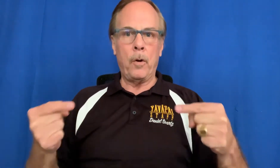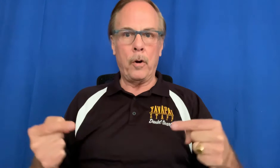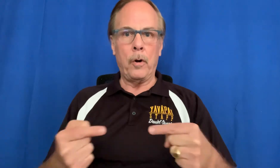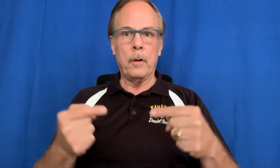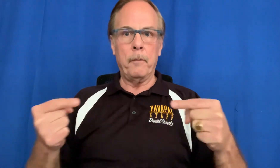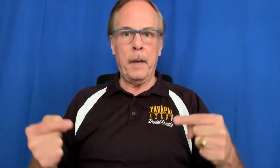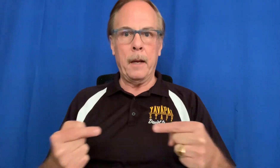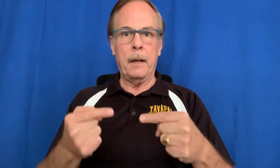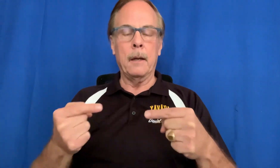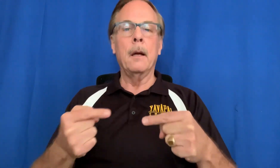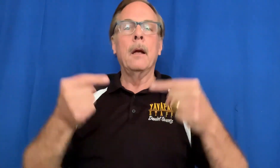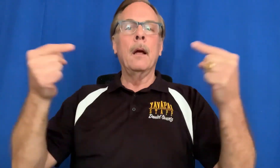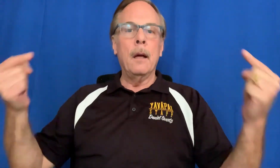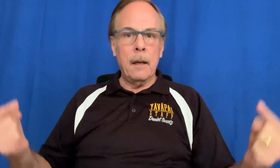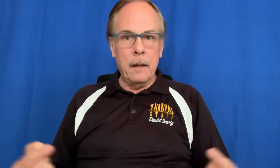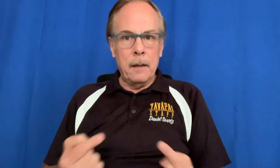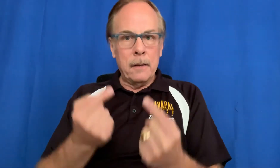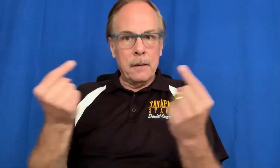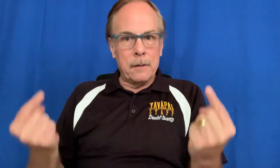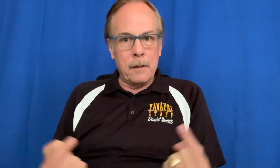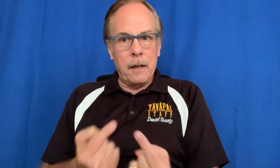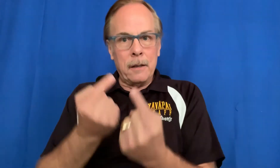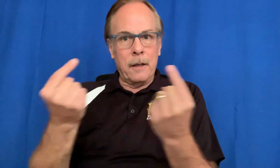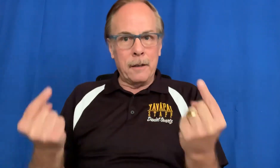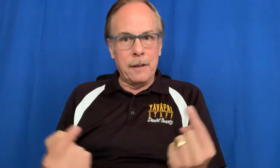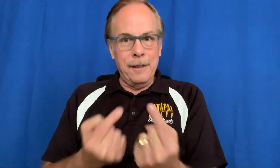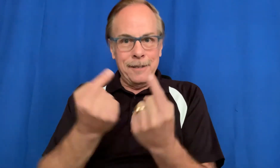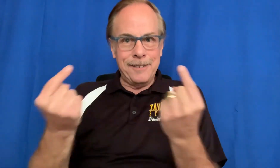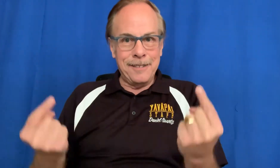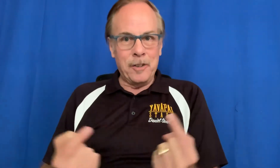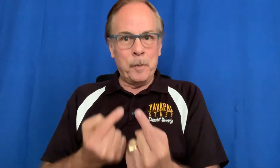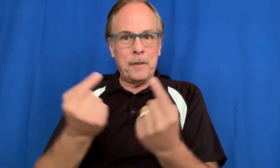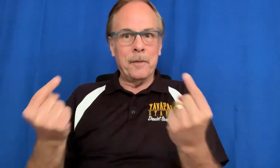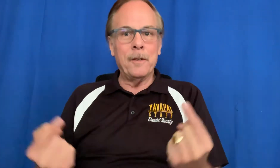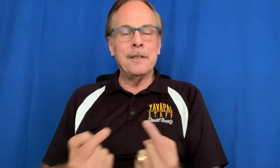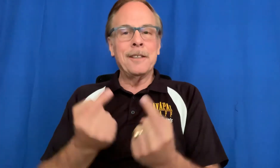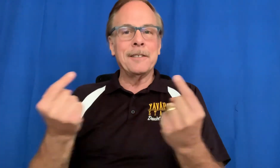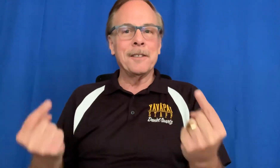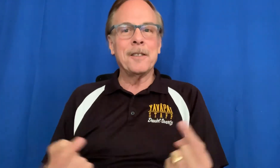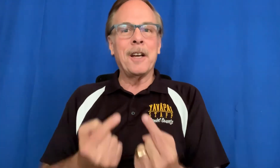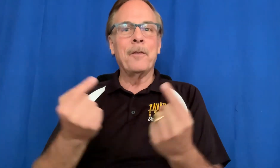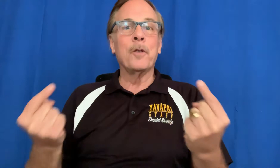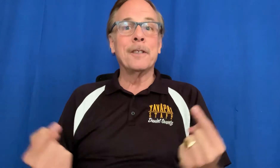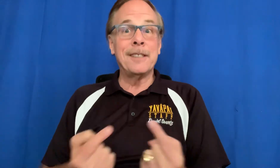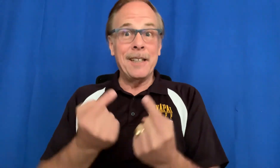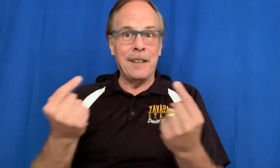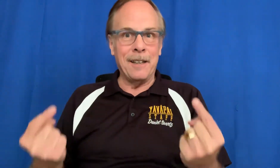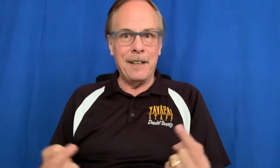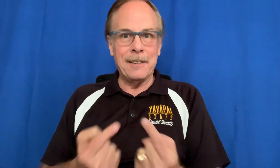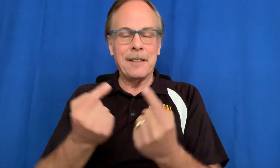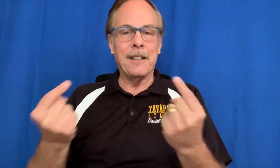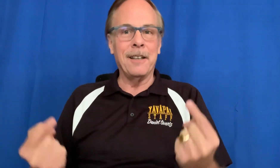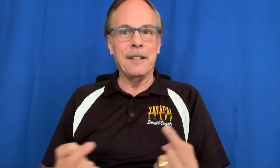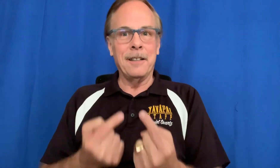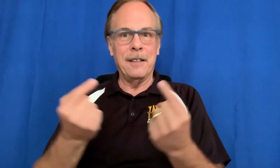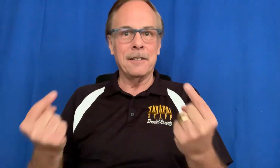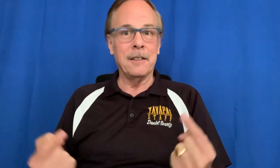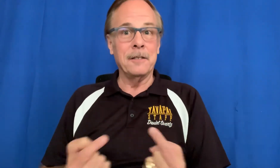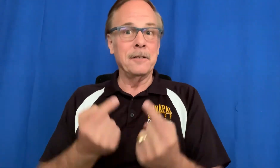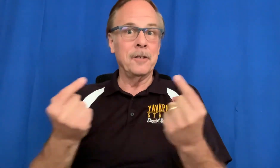Hurt, pain. The sign like this, a little bit different, that's the sign for sin, S-I-N, as in,